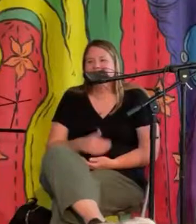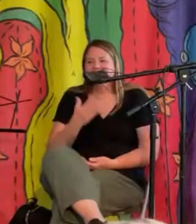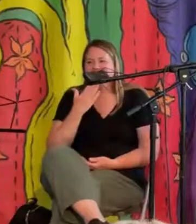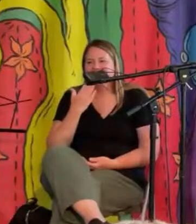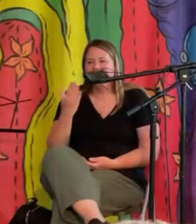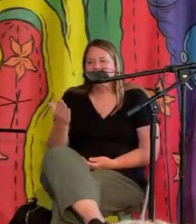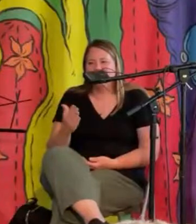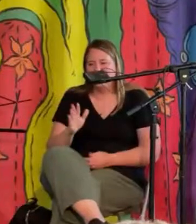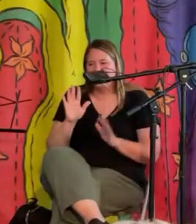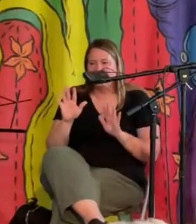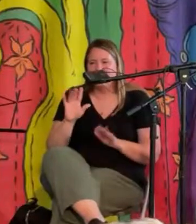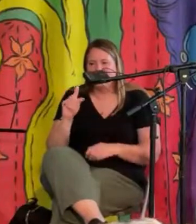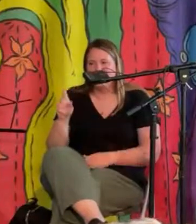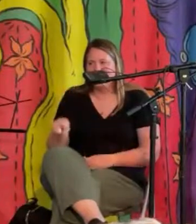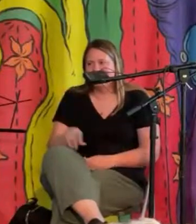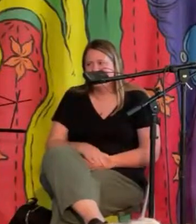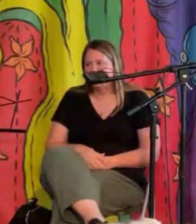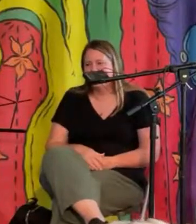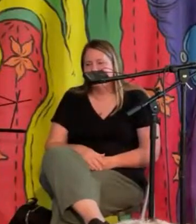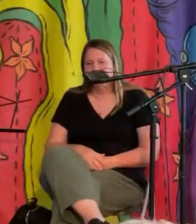Thank you. Great question.